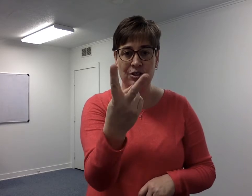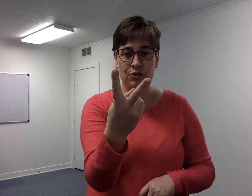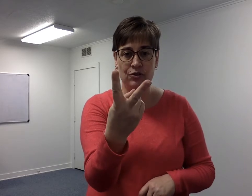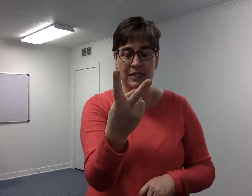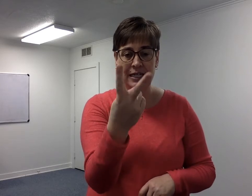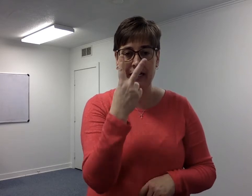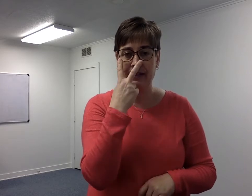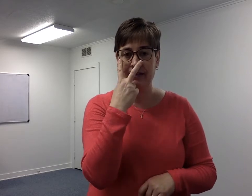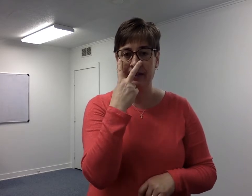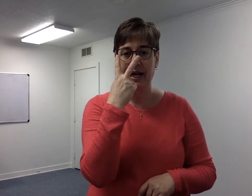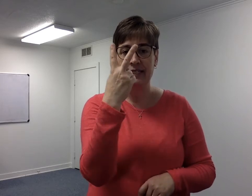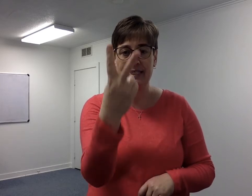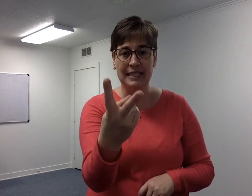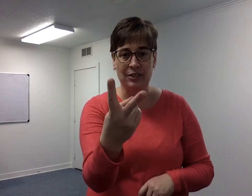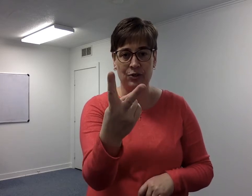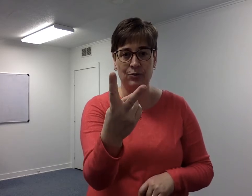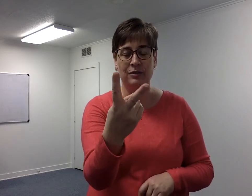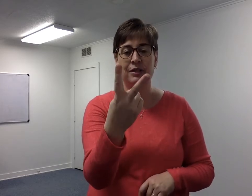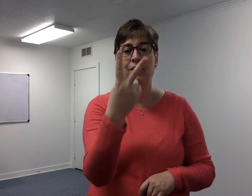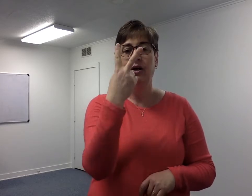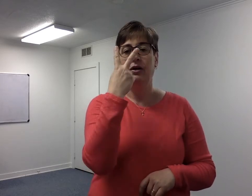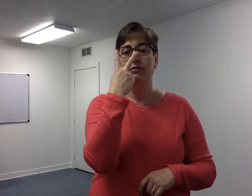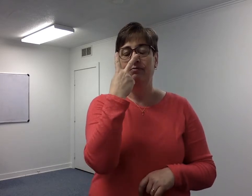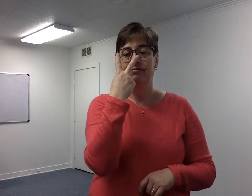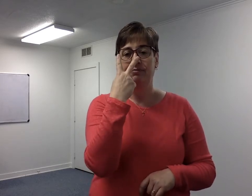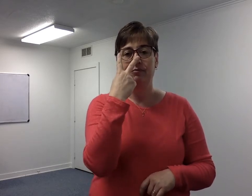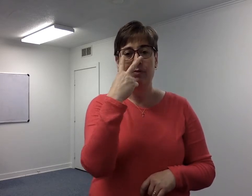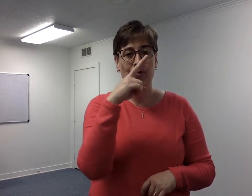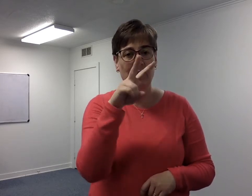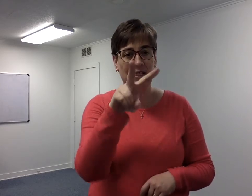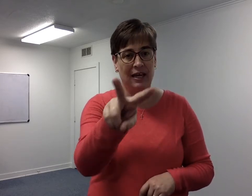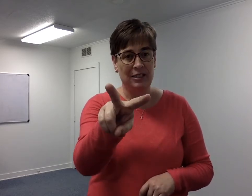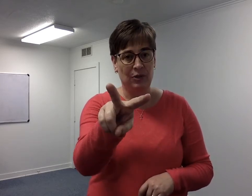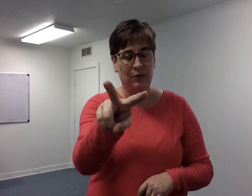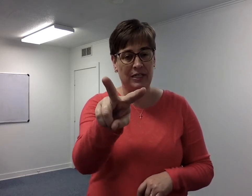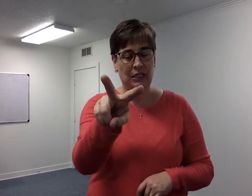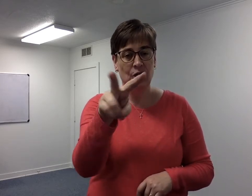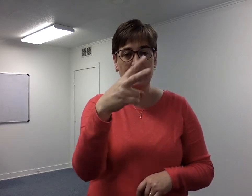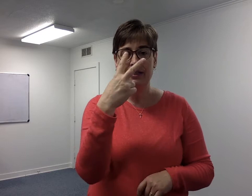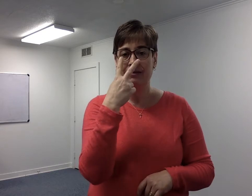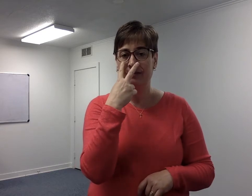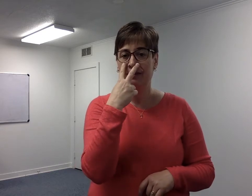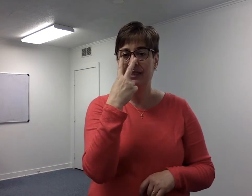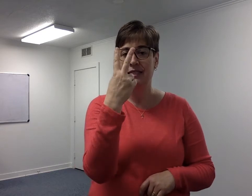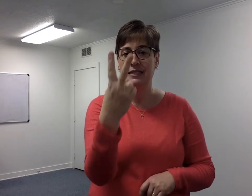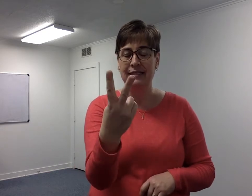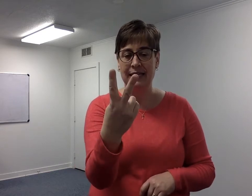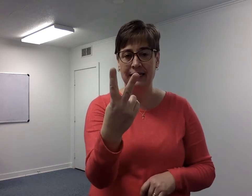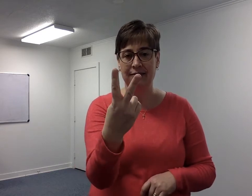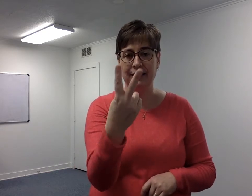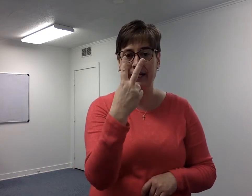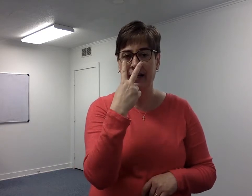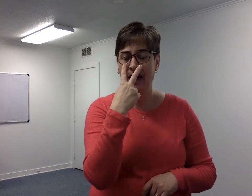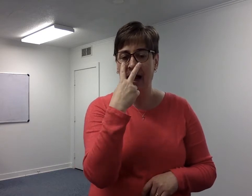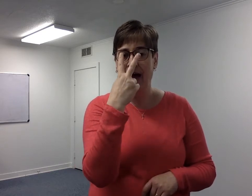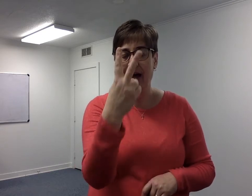you're seeing. I see you. Remember we did last week, we did look. This is see. Like,